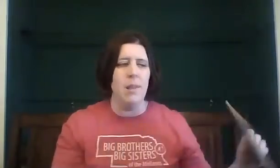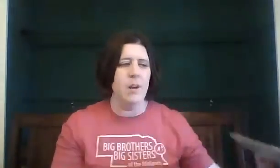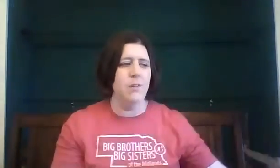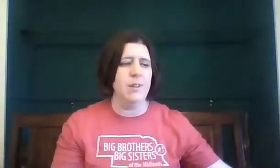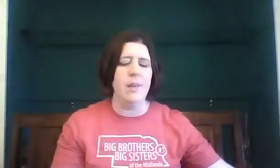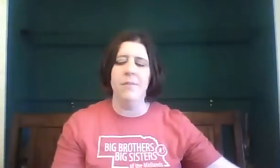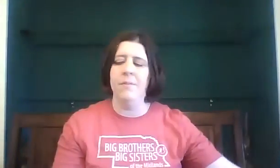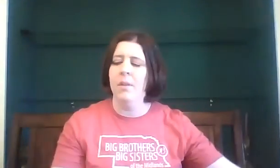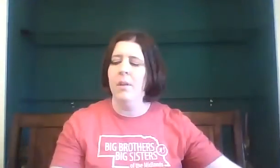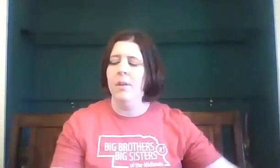letter Z.